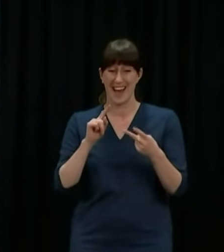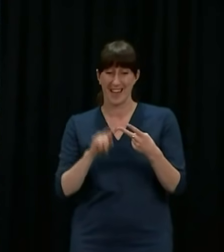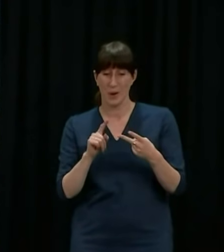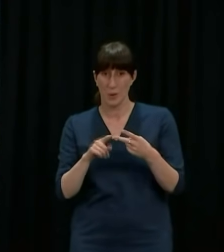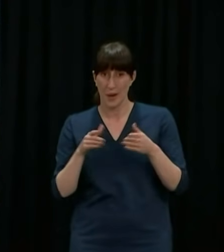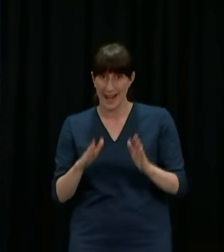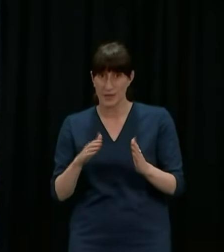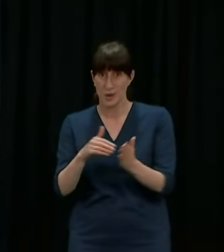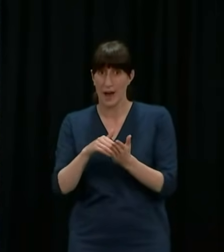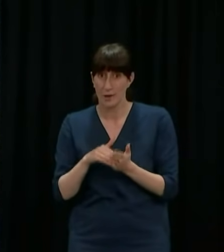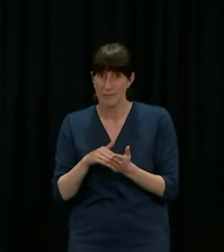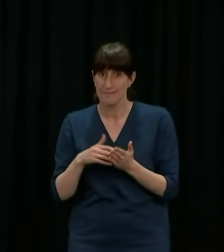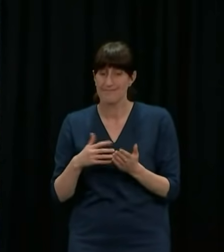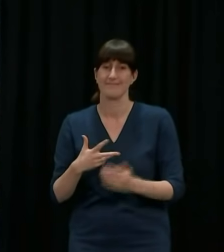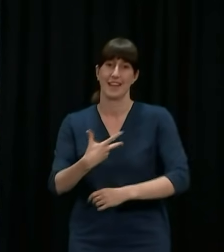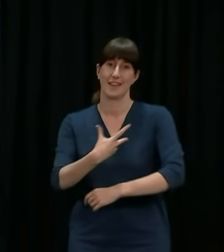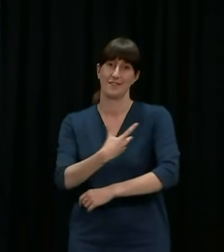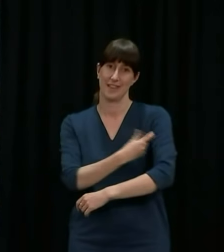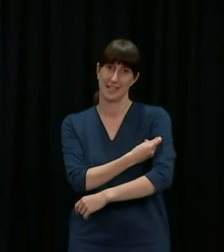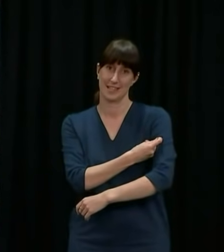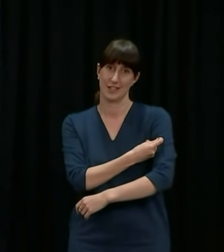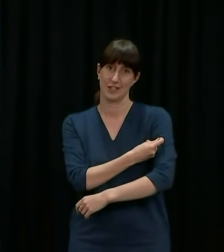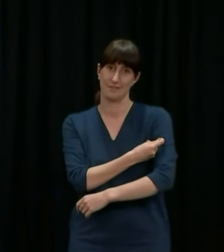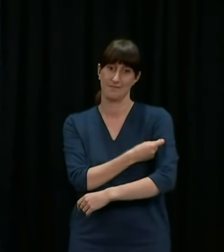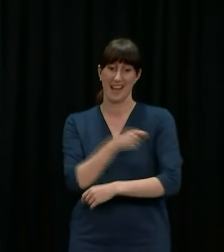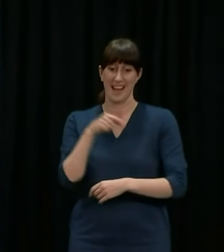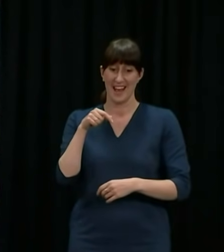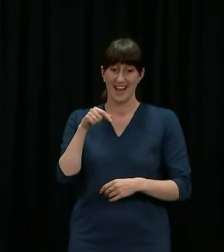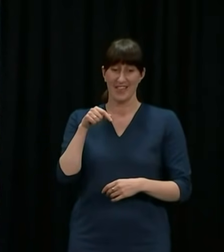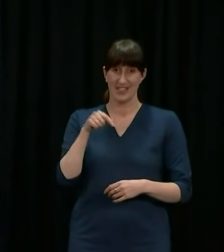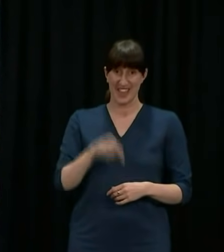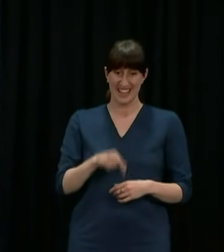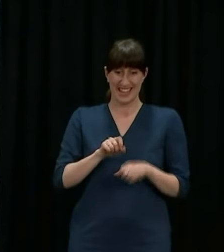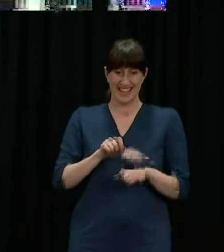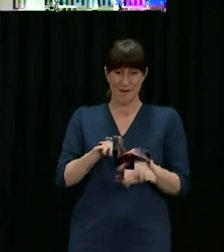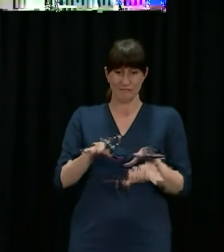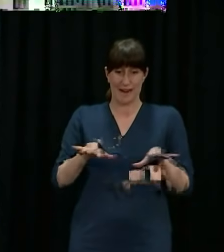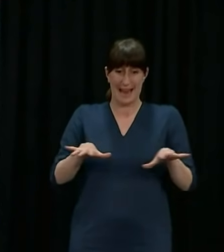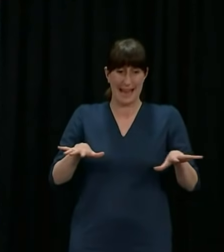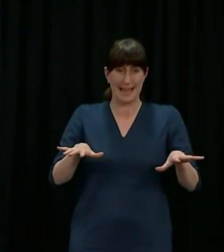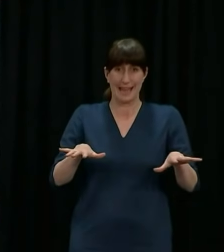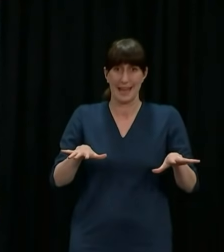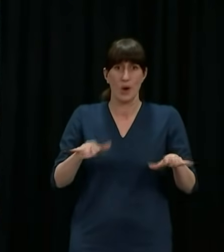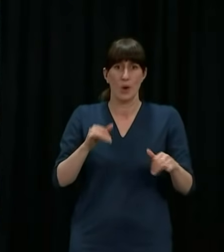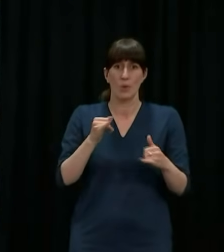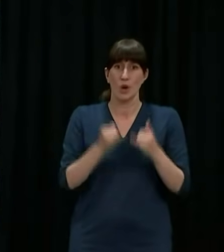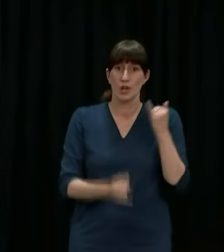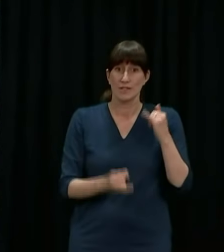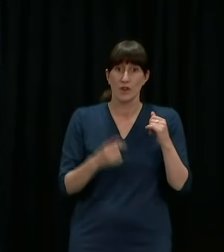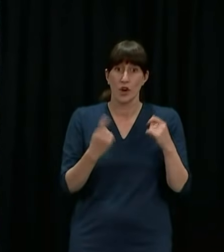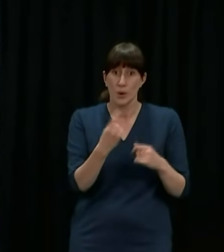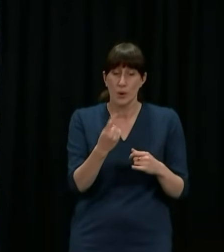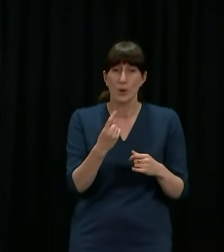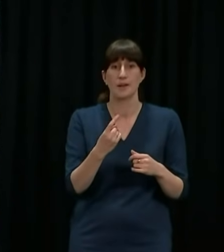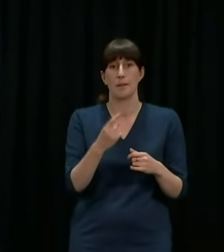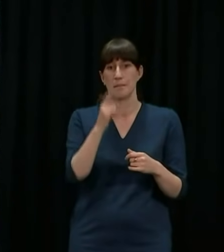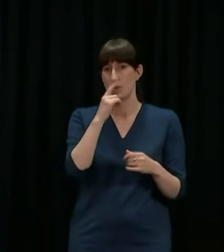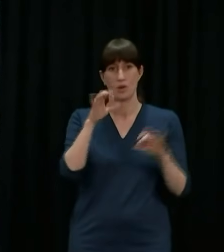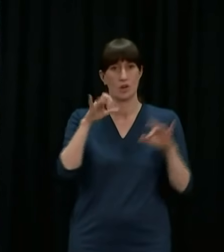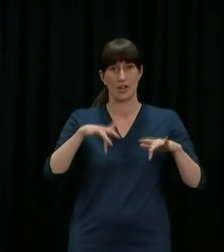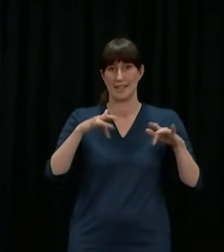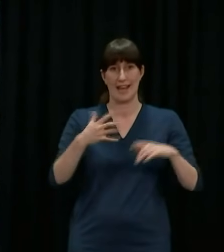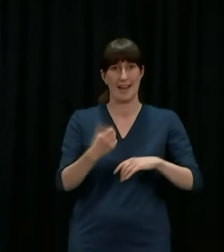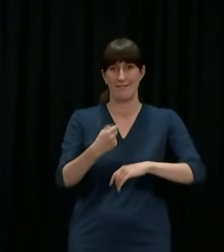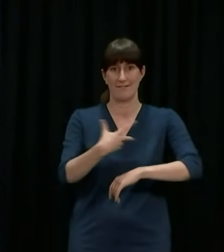this particular outbreak we're dealing with, it has found unvaccinated people, and that is where it's been spreading the fastest with the most devastating